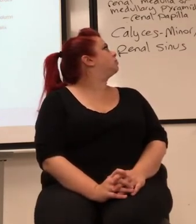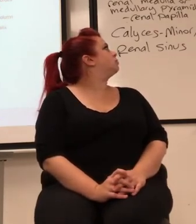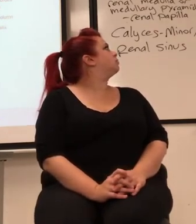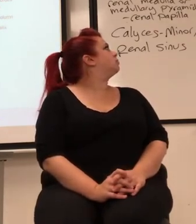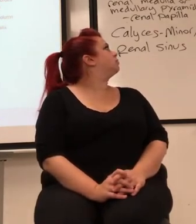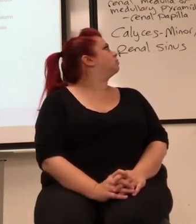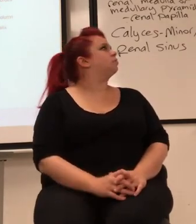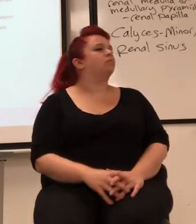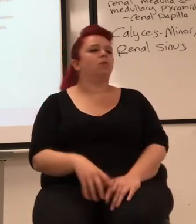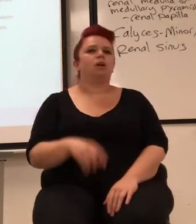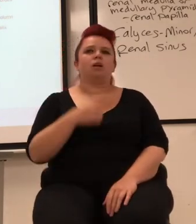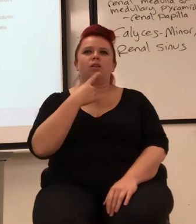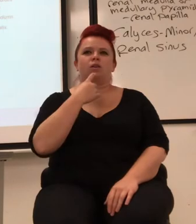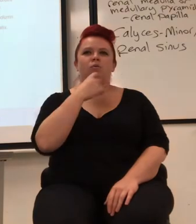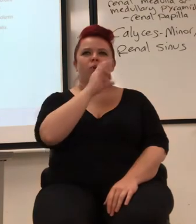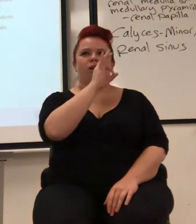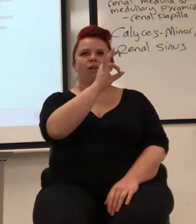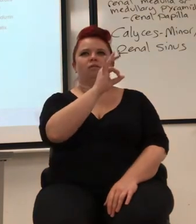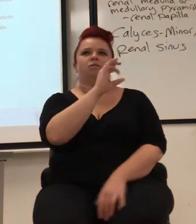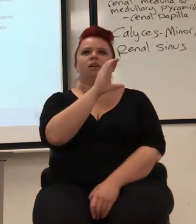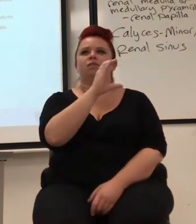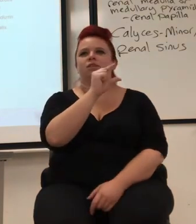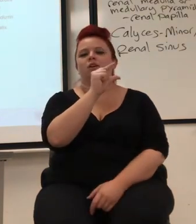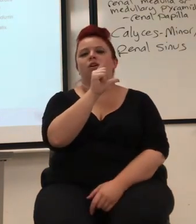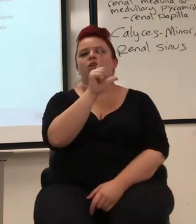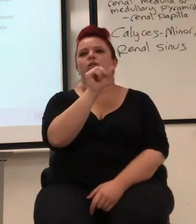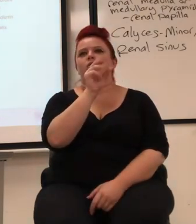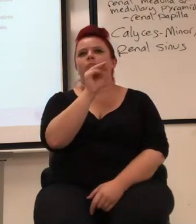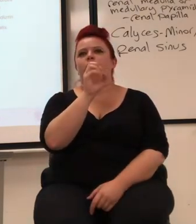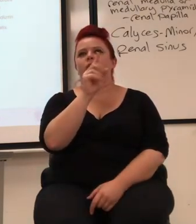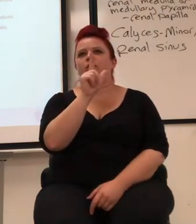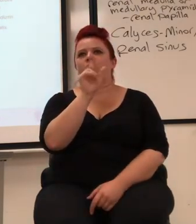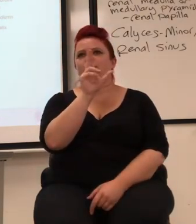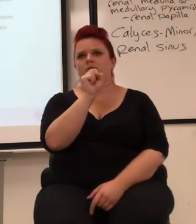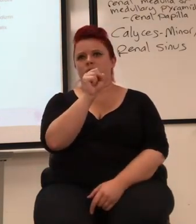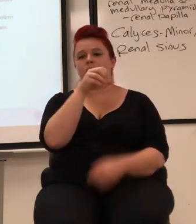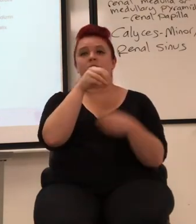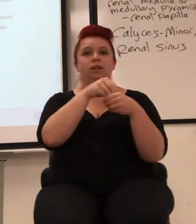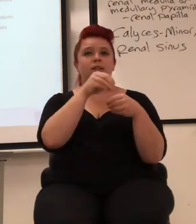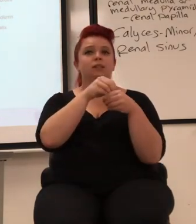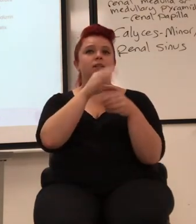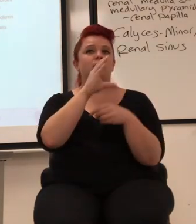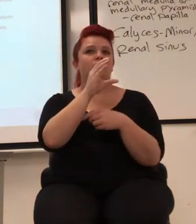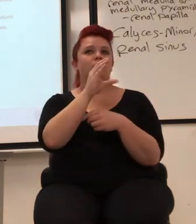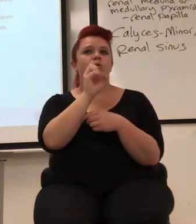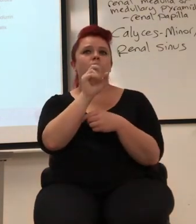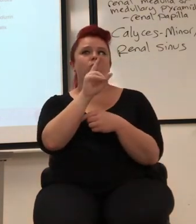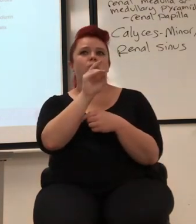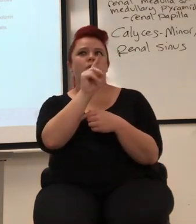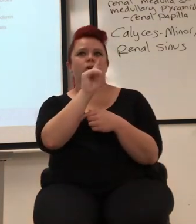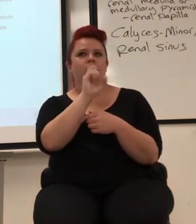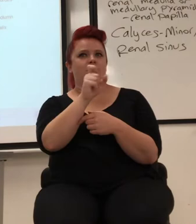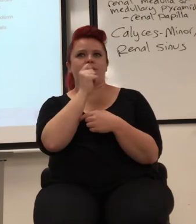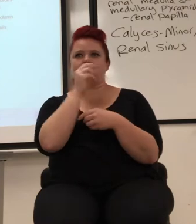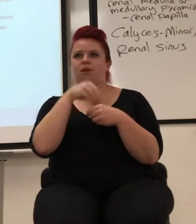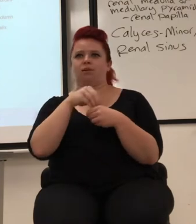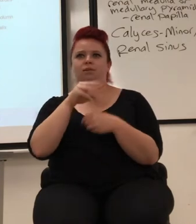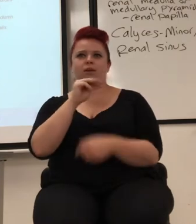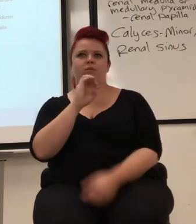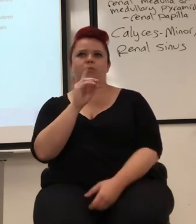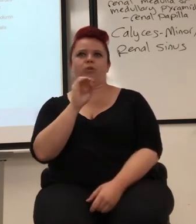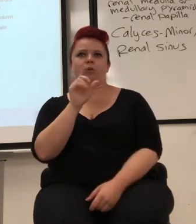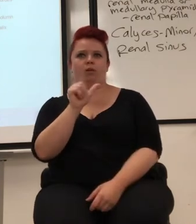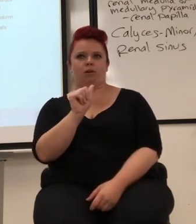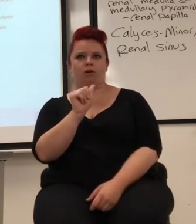That's my glomerulus. It's in the cortex, not in the medulla. That's where you find it. Now, you put a